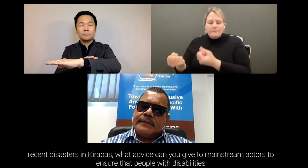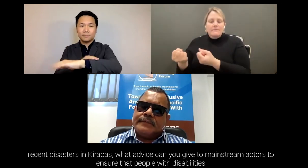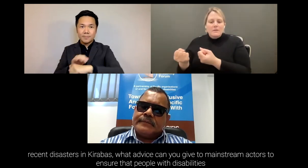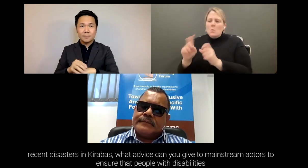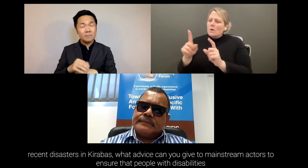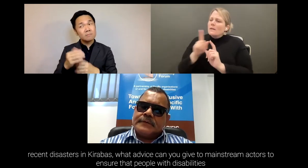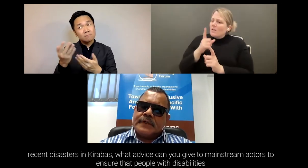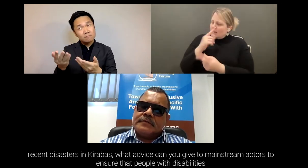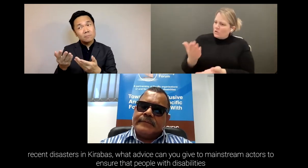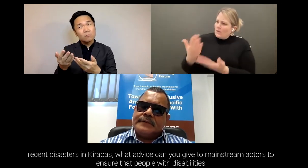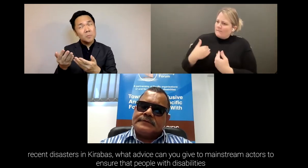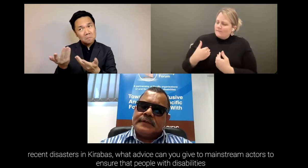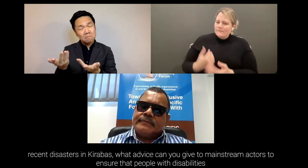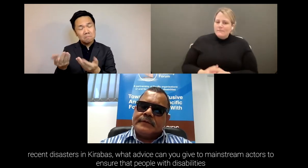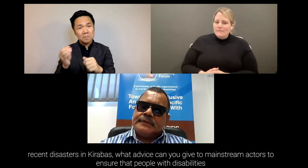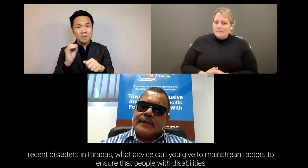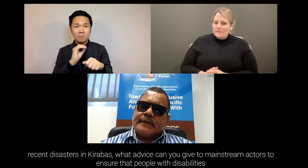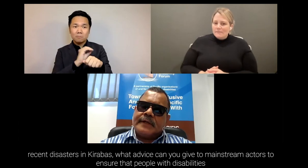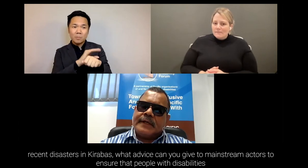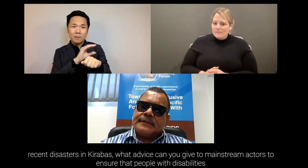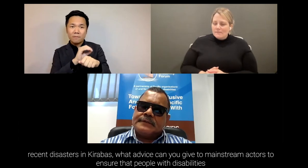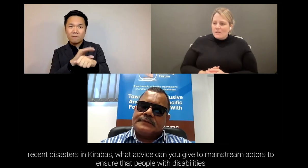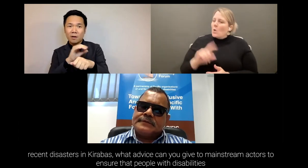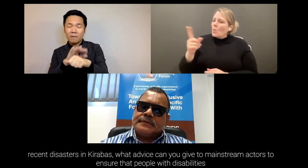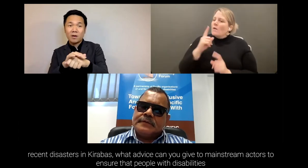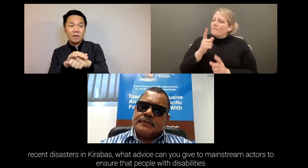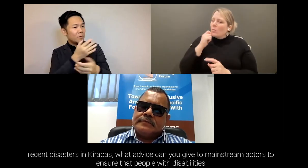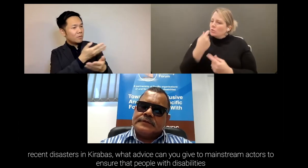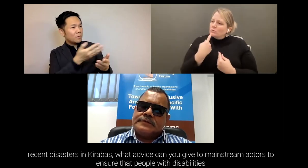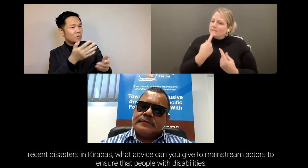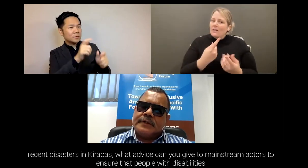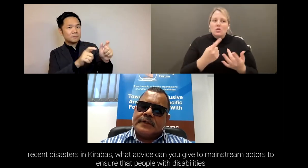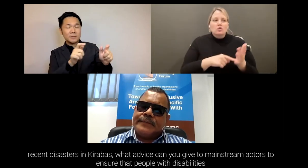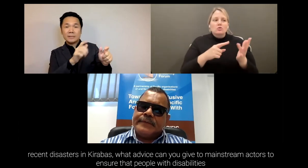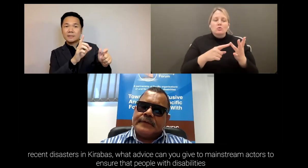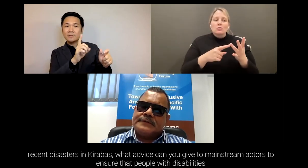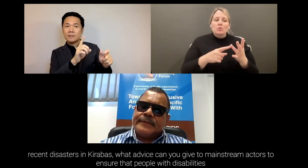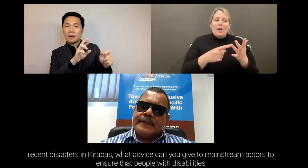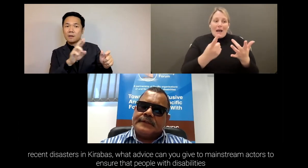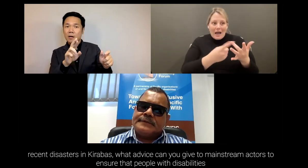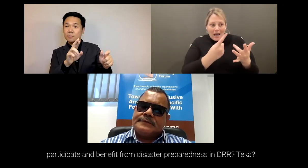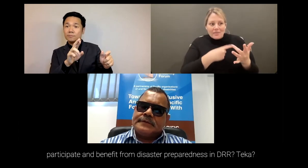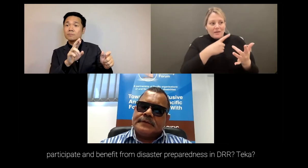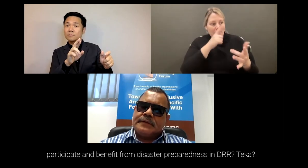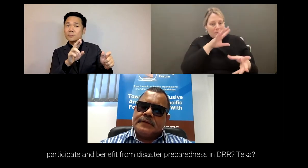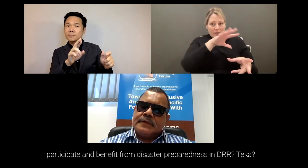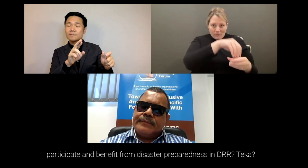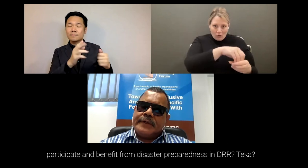you give to mainstream DRR actors to ensure that people with